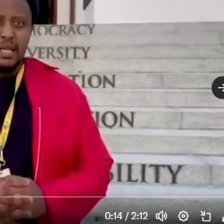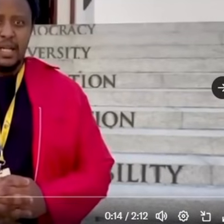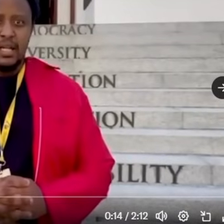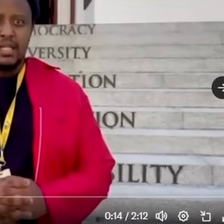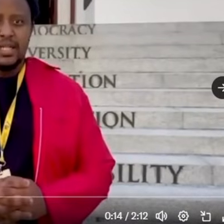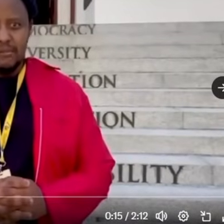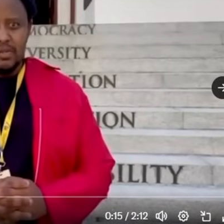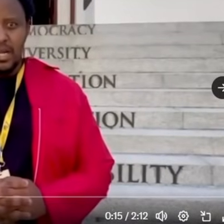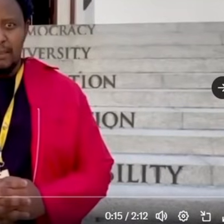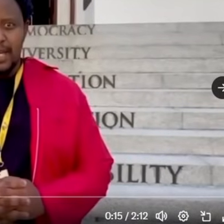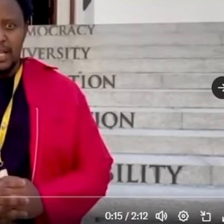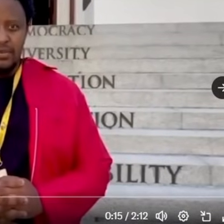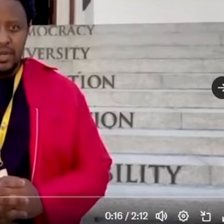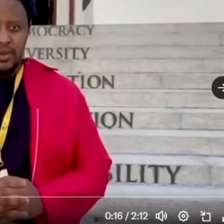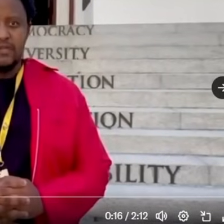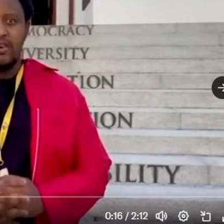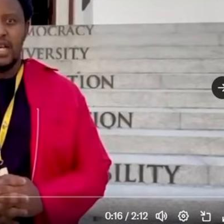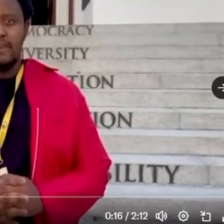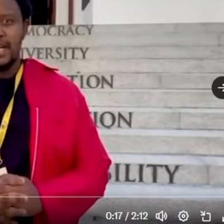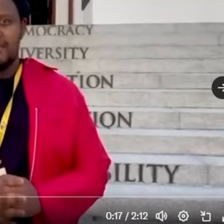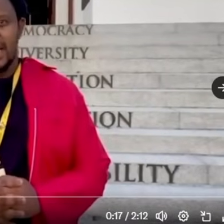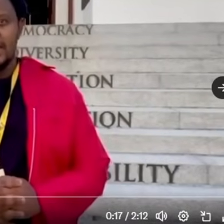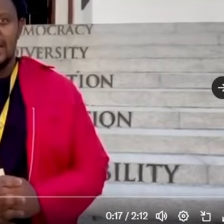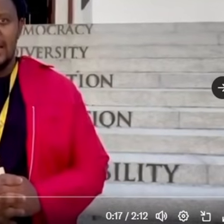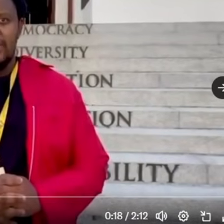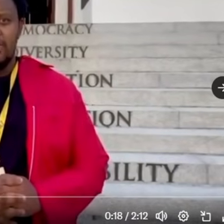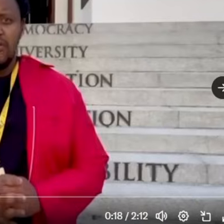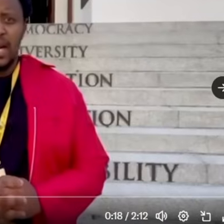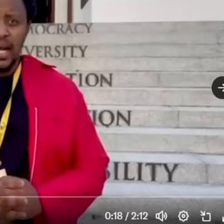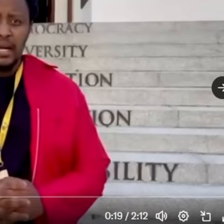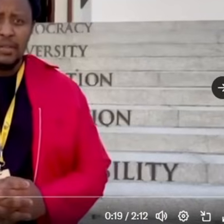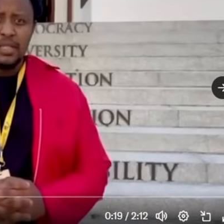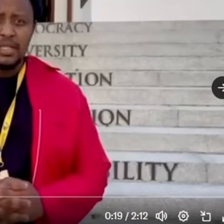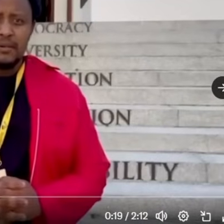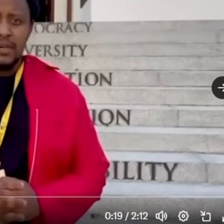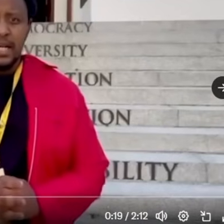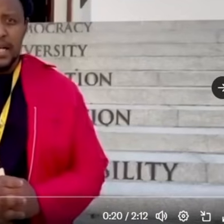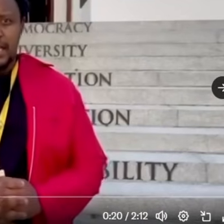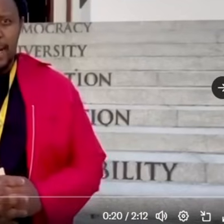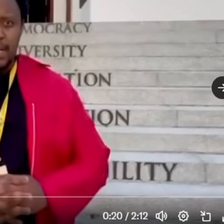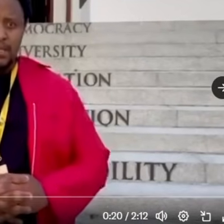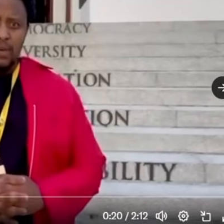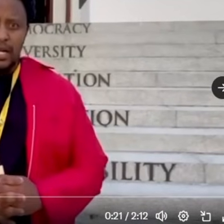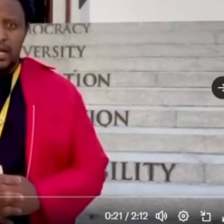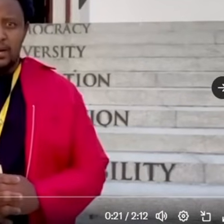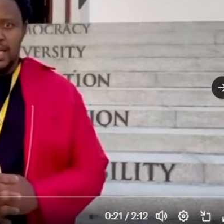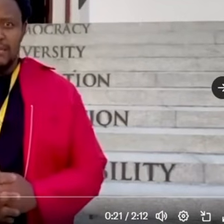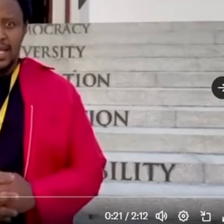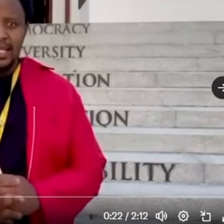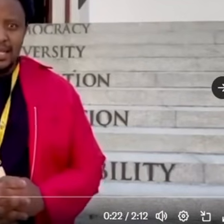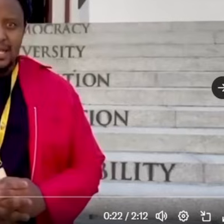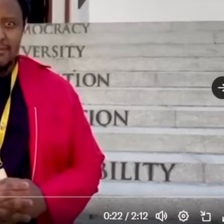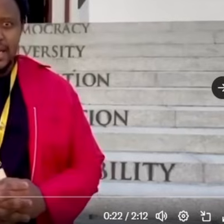money in his trip to the Olympic Games of 2024 in Paris, France, and also for lying about this trip in the public domain. Now,